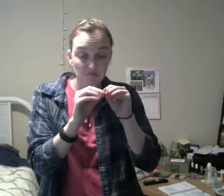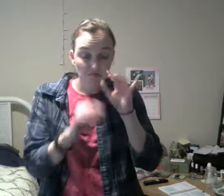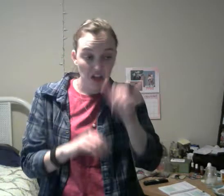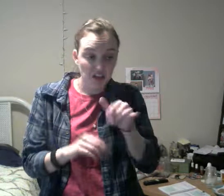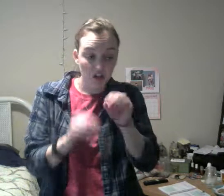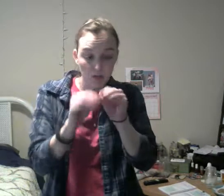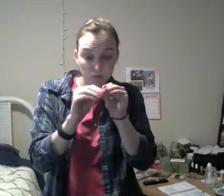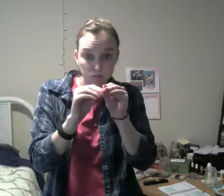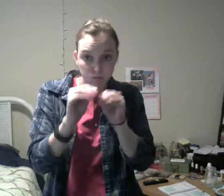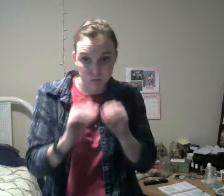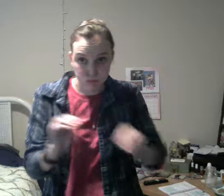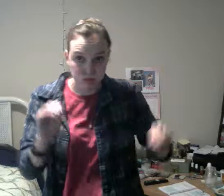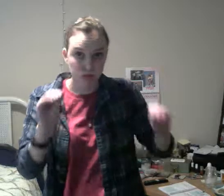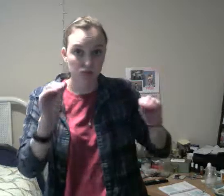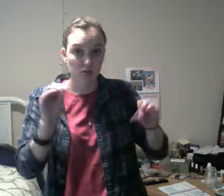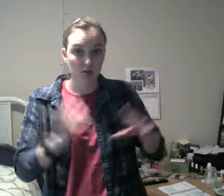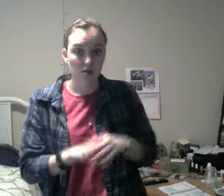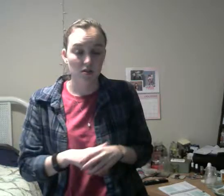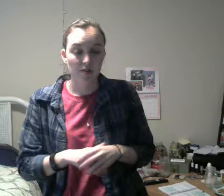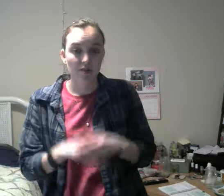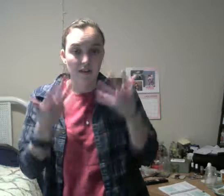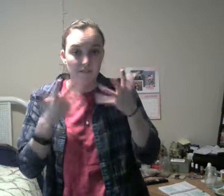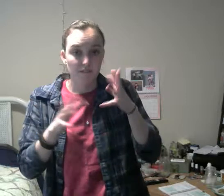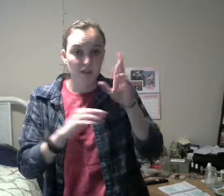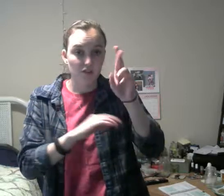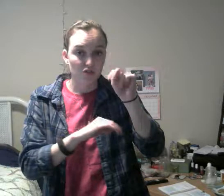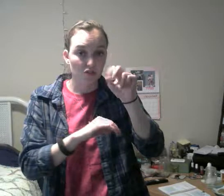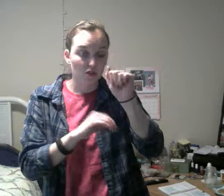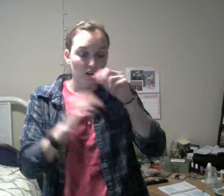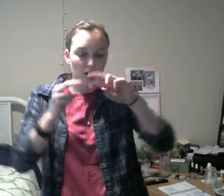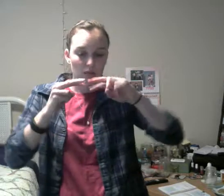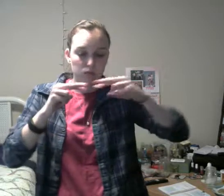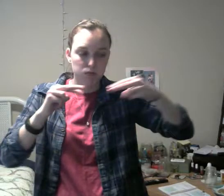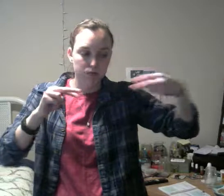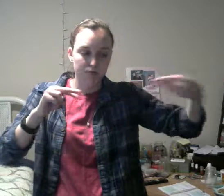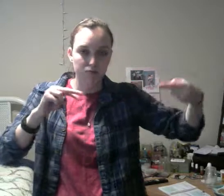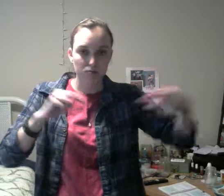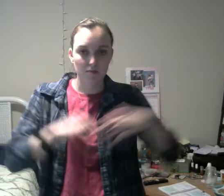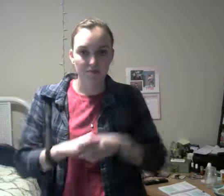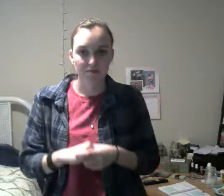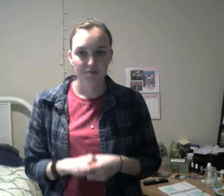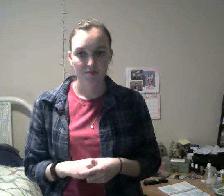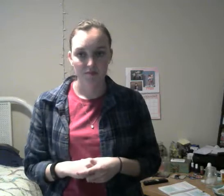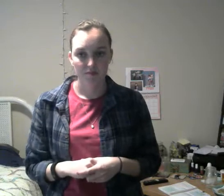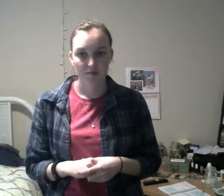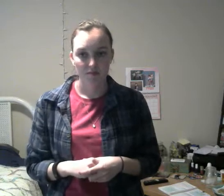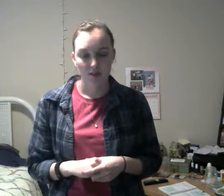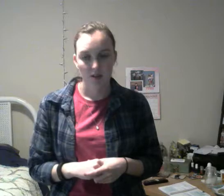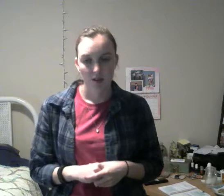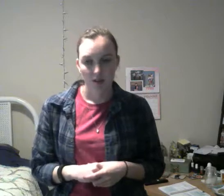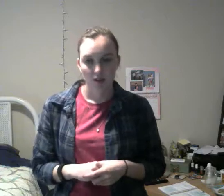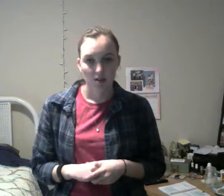anymore. Now RNA polymerase can go down and make all these proteins. So if it's present, then it's on. If we look at this next one in the